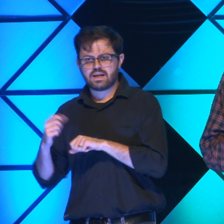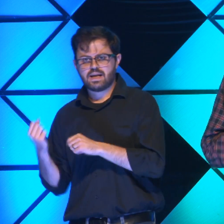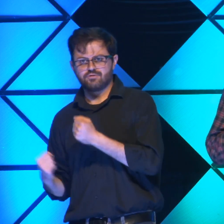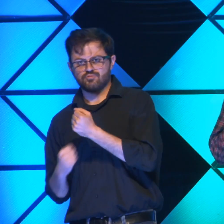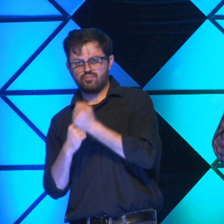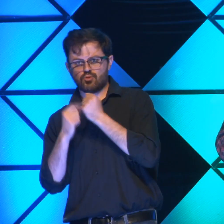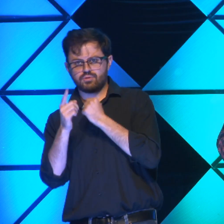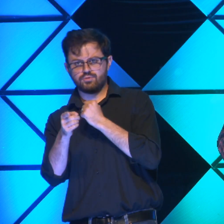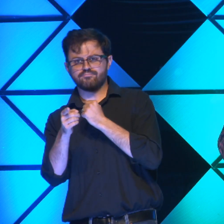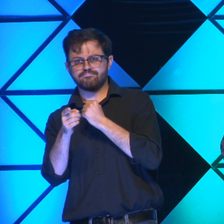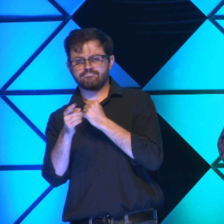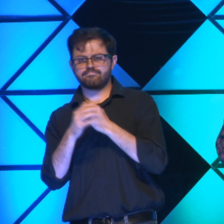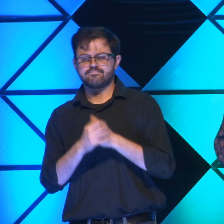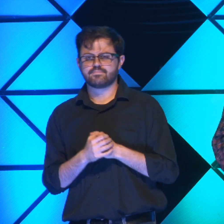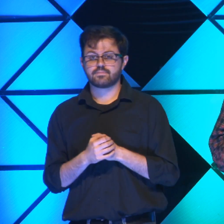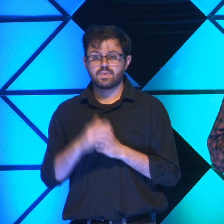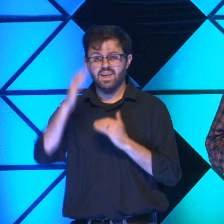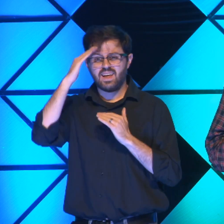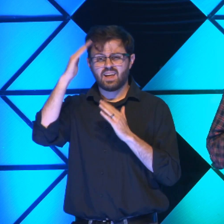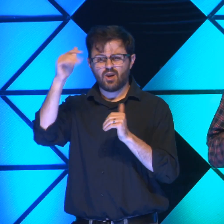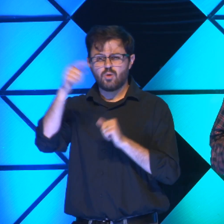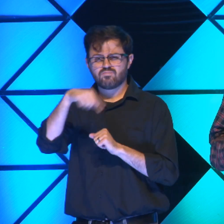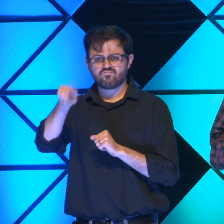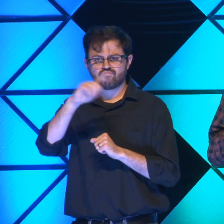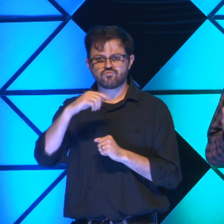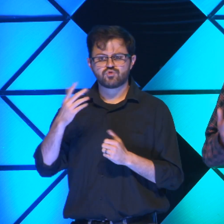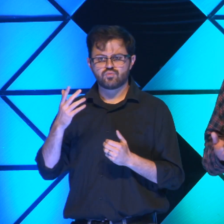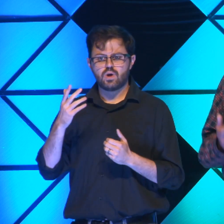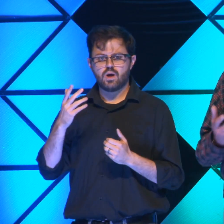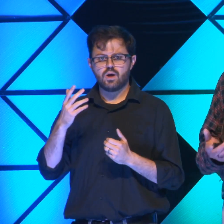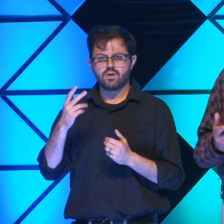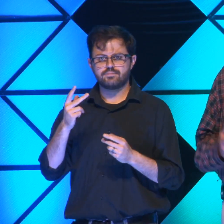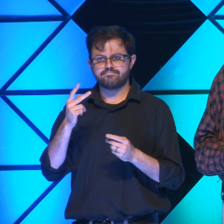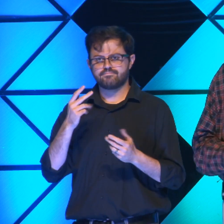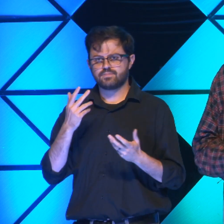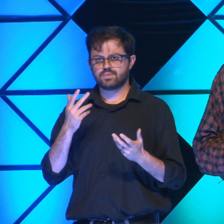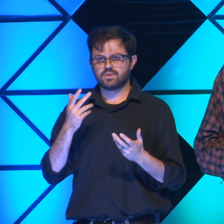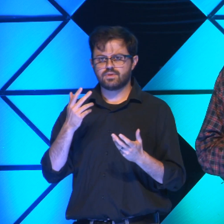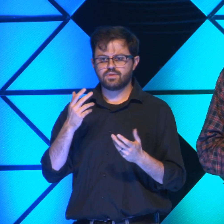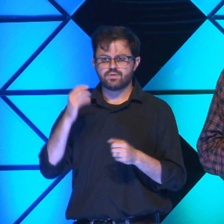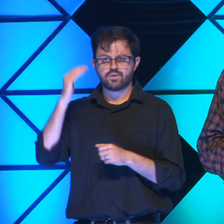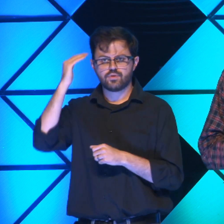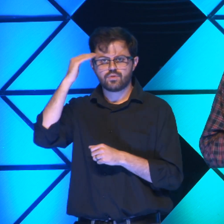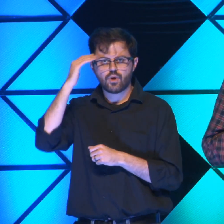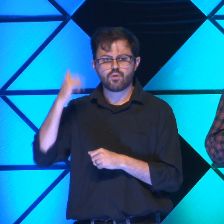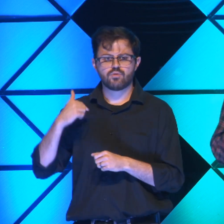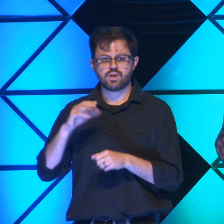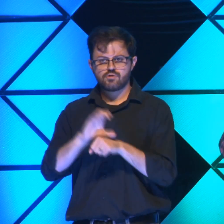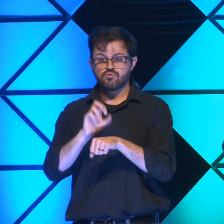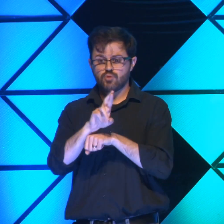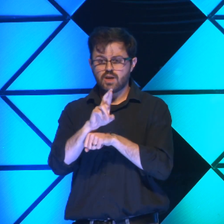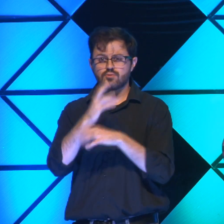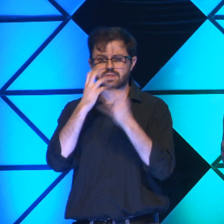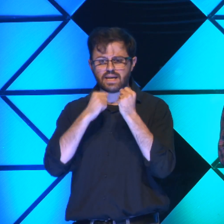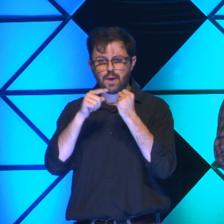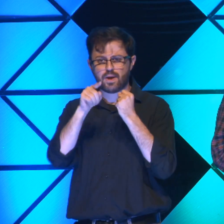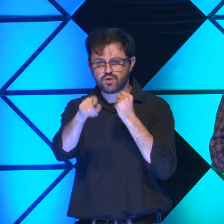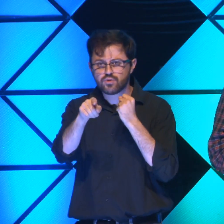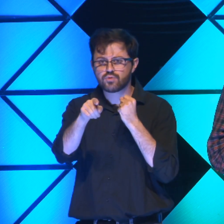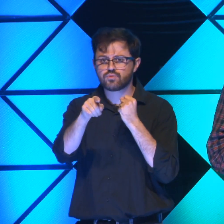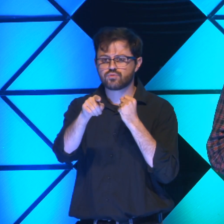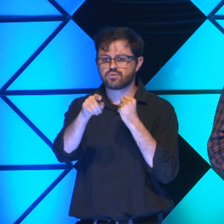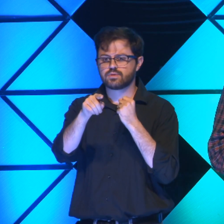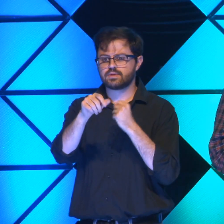I hope you heard something to understand that Crossroads and its members care about you. This church is a place for